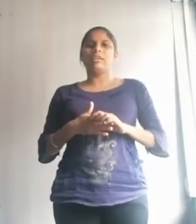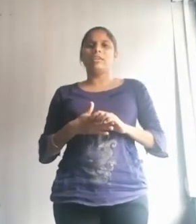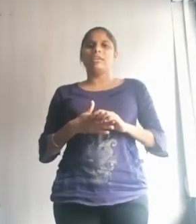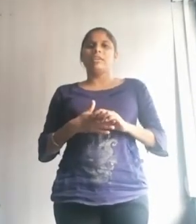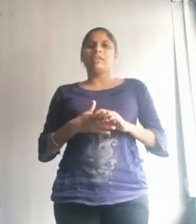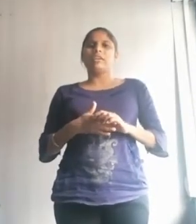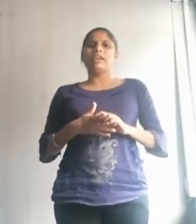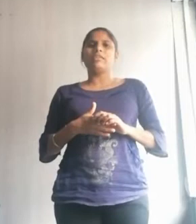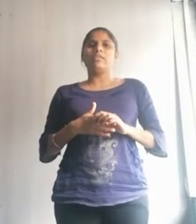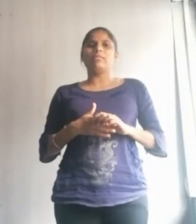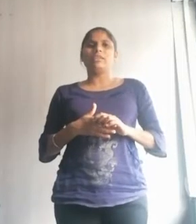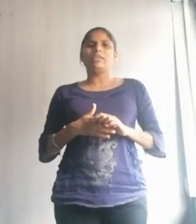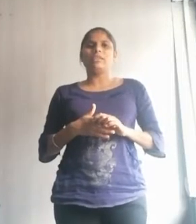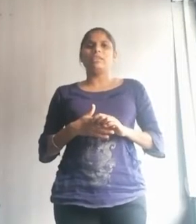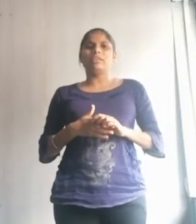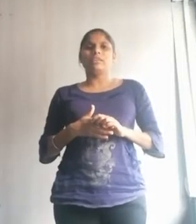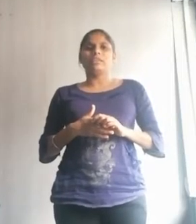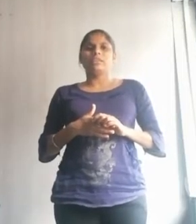be in the